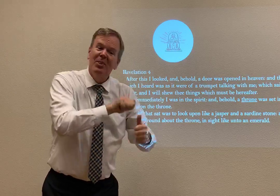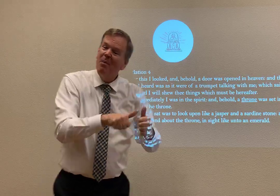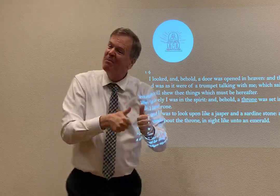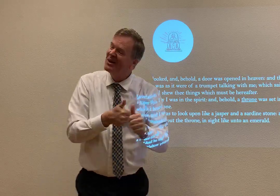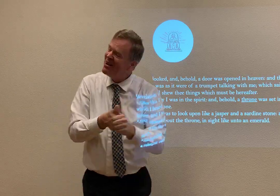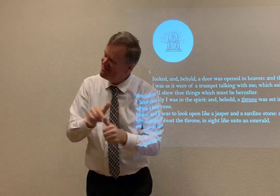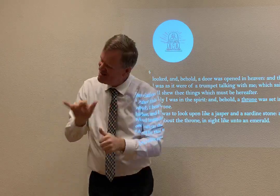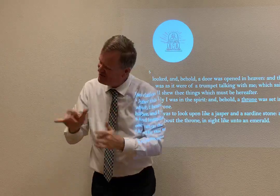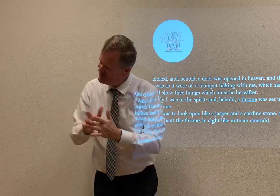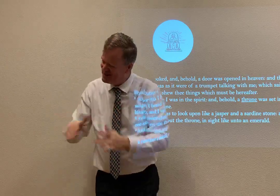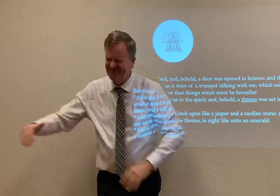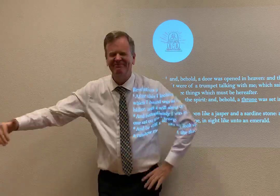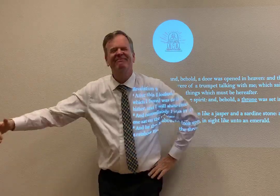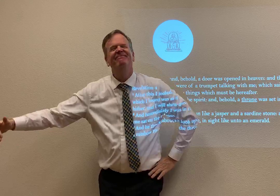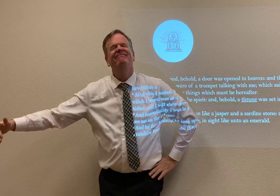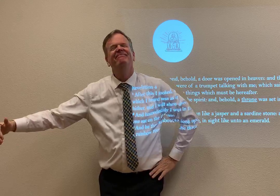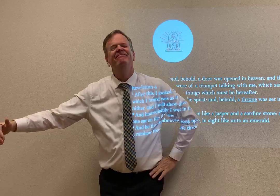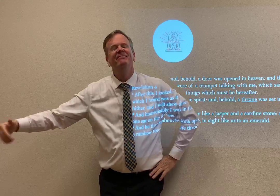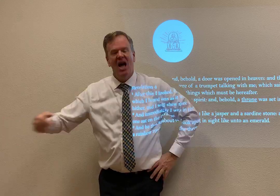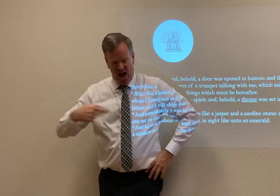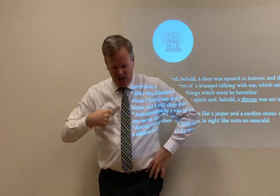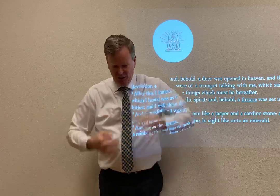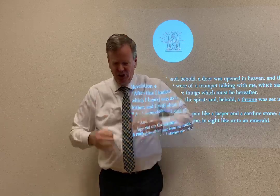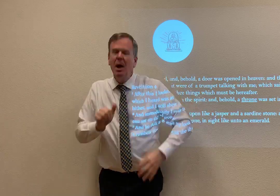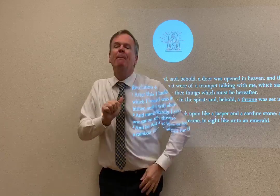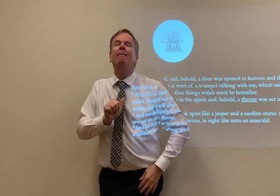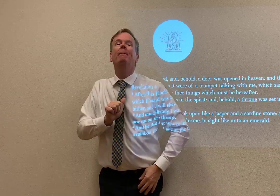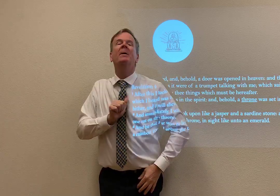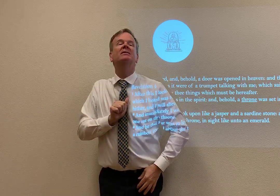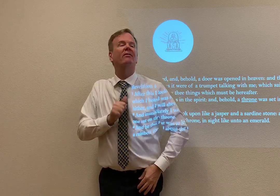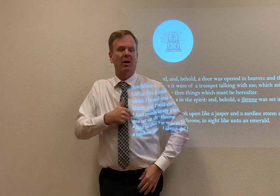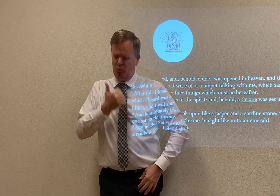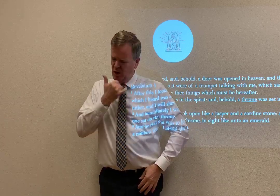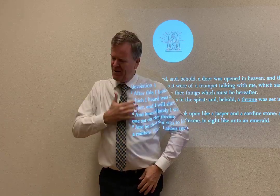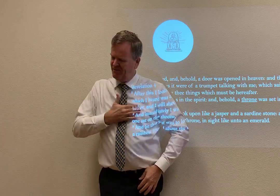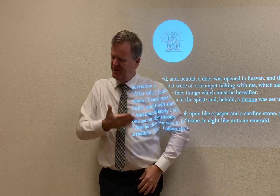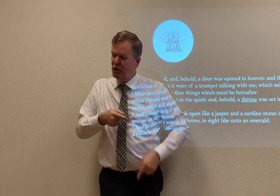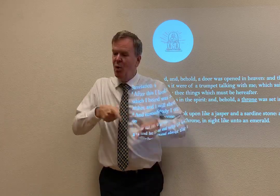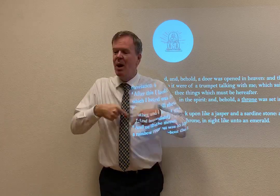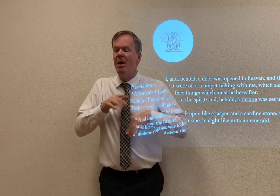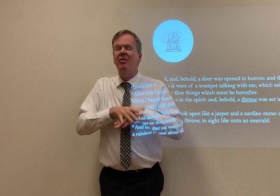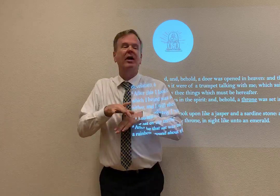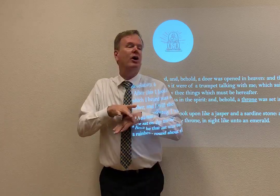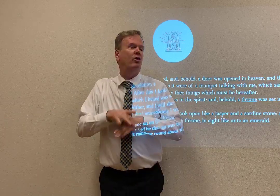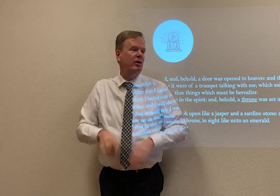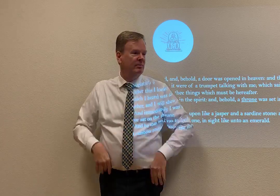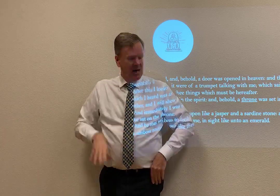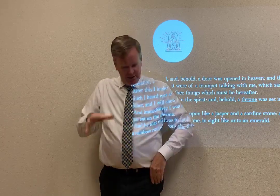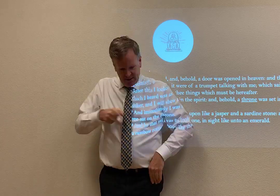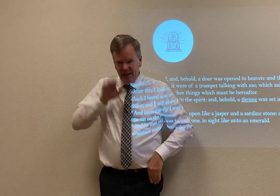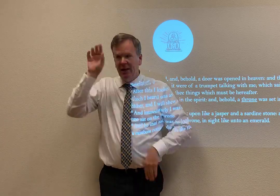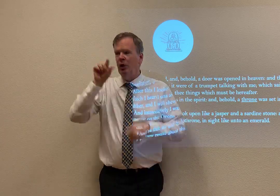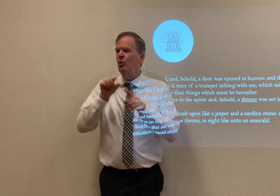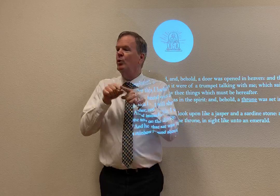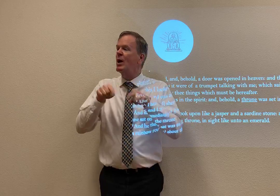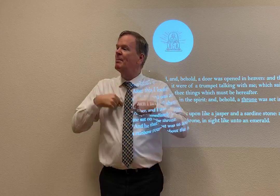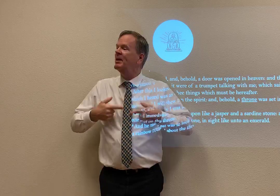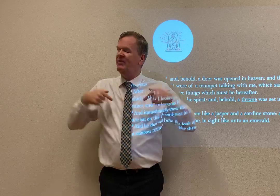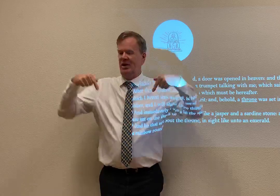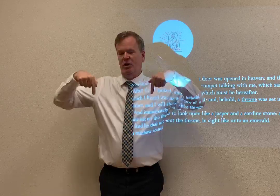don't want to be standing in front of his throne in guilt, but I want to be doing so alongside him, being able to judge with him and taking him at his